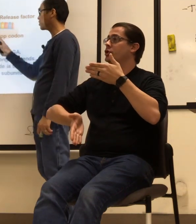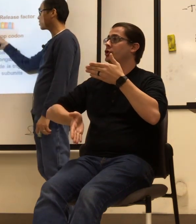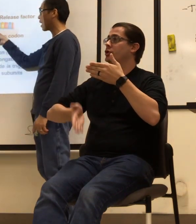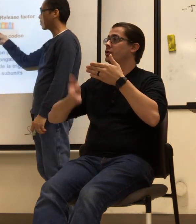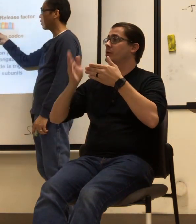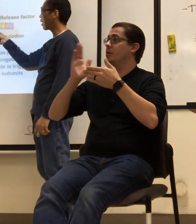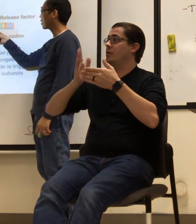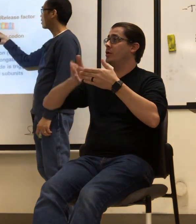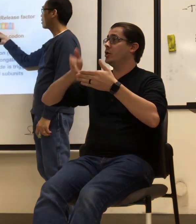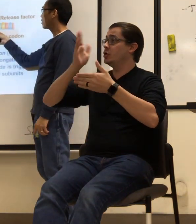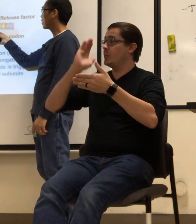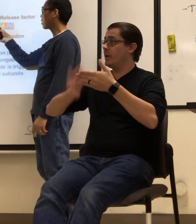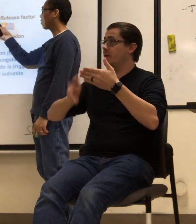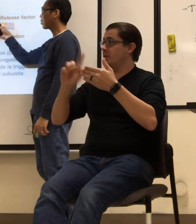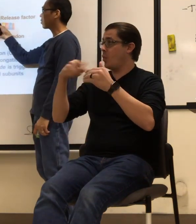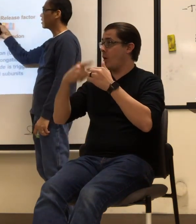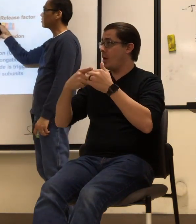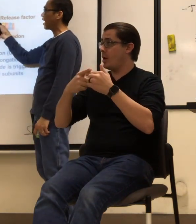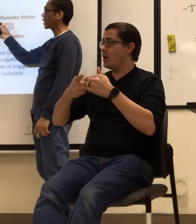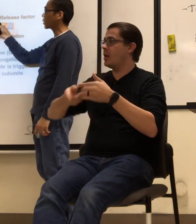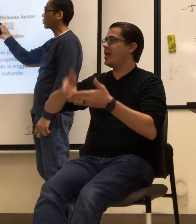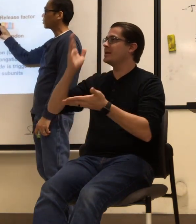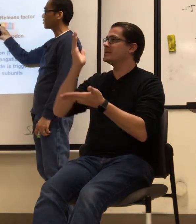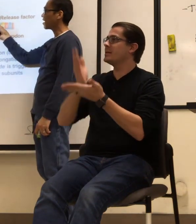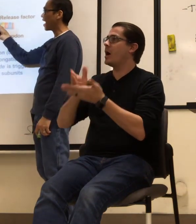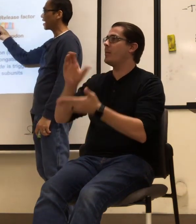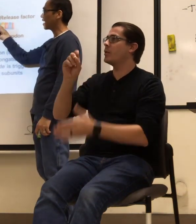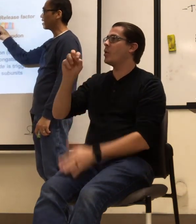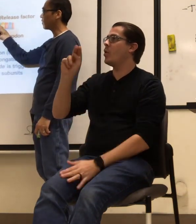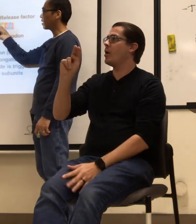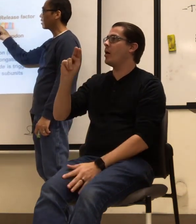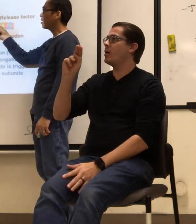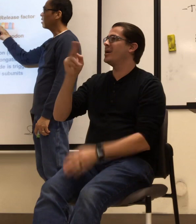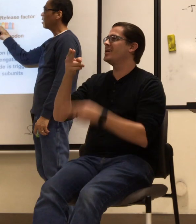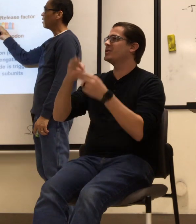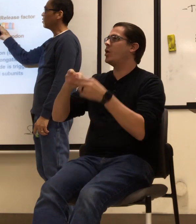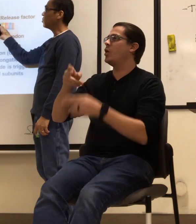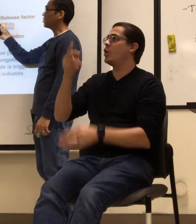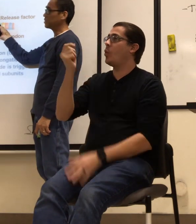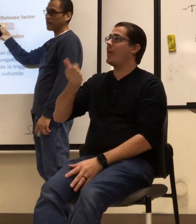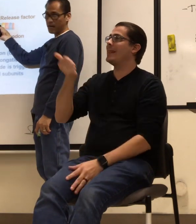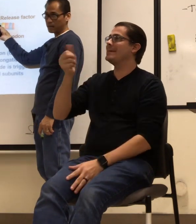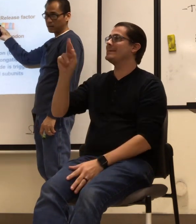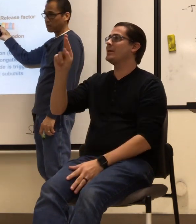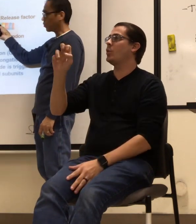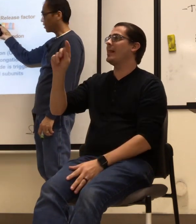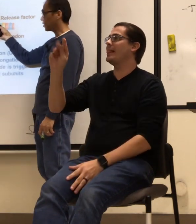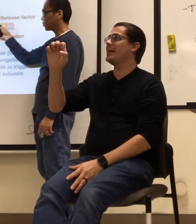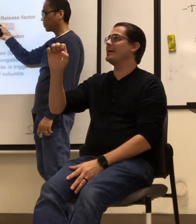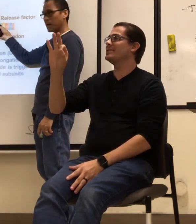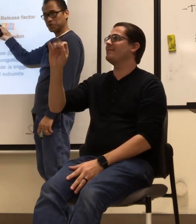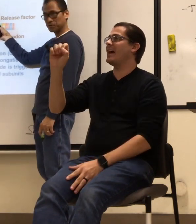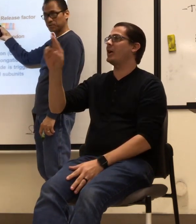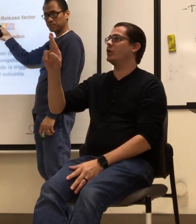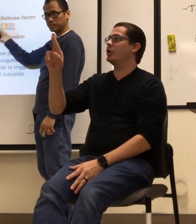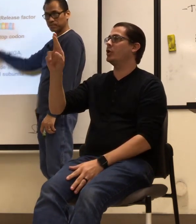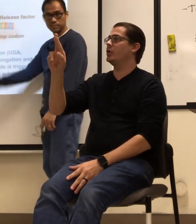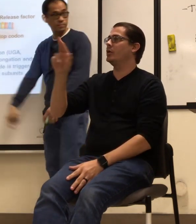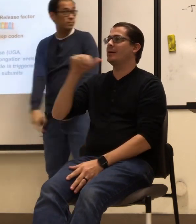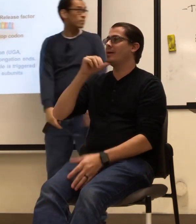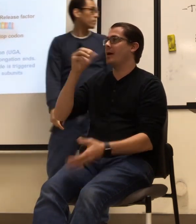when you reach a stop codon. They call it a release factor. So you're not adding anything new to the chain when you get to termination.